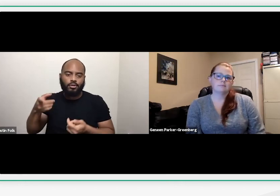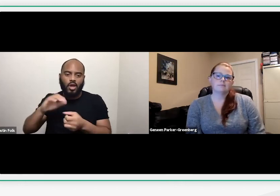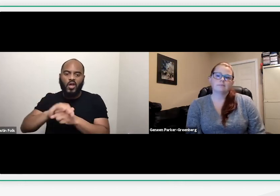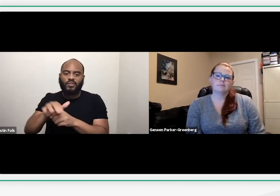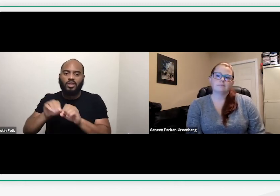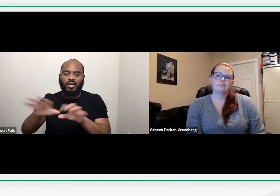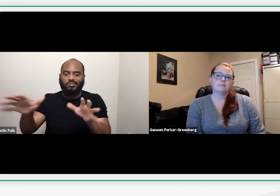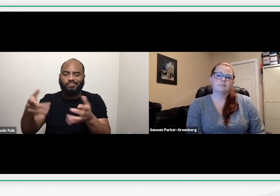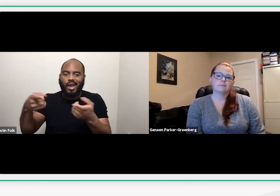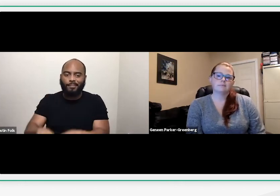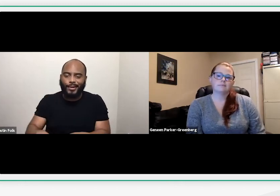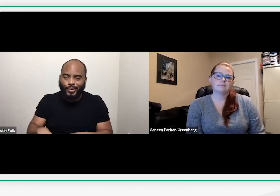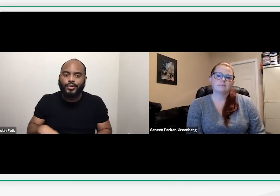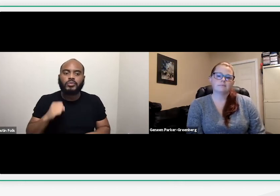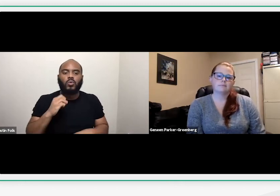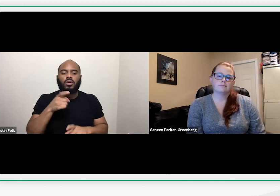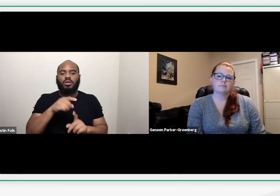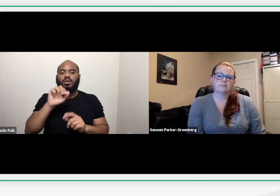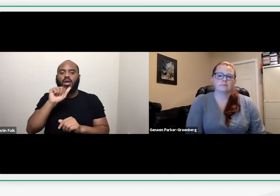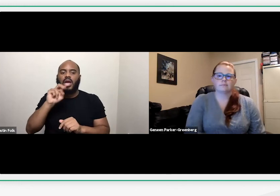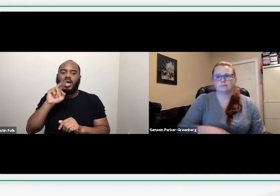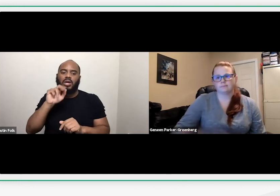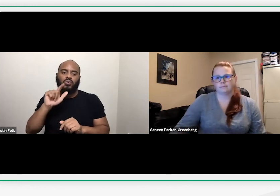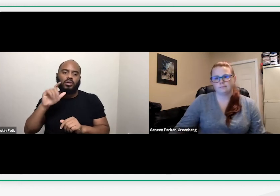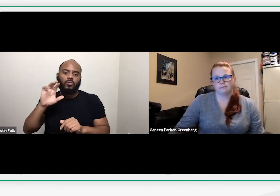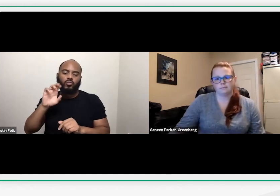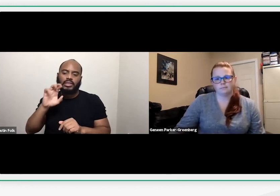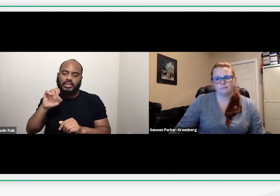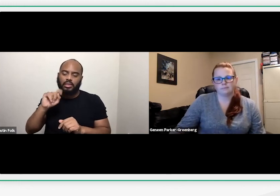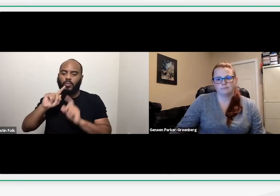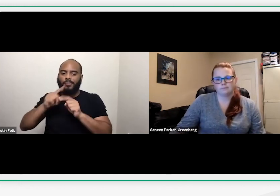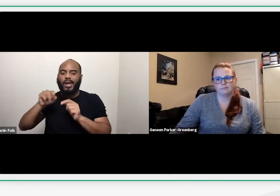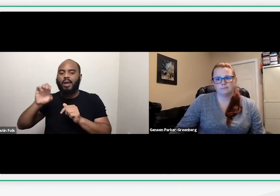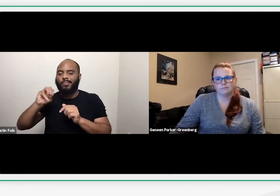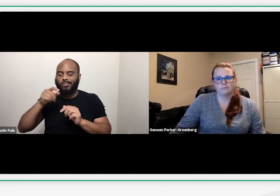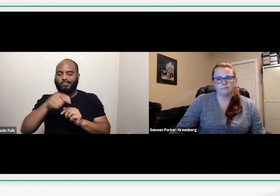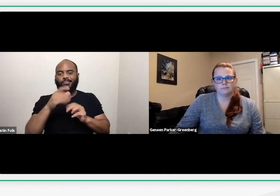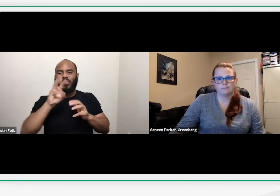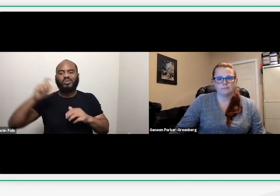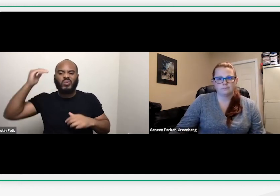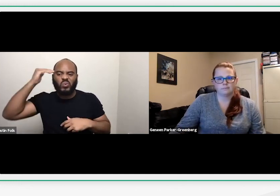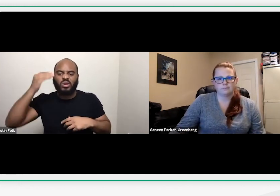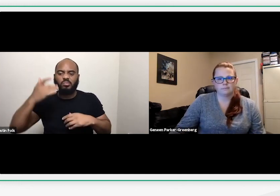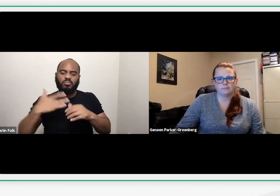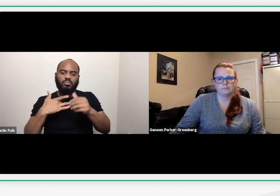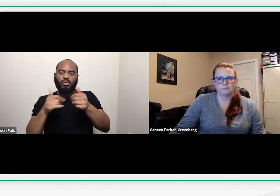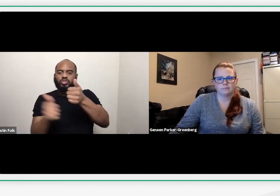and you can run your credit report once a year. But with the pandemic that happened,